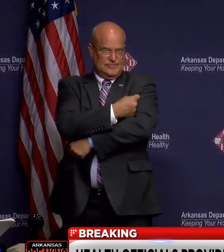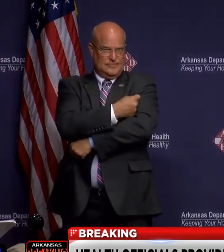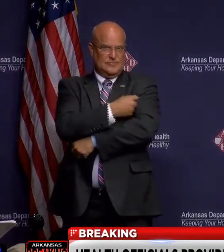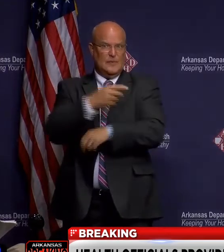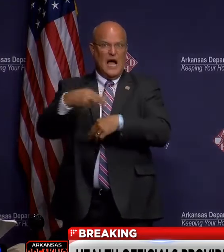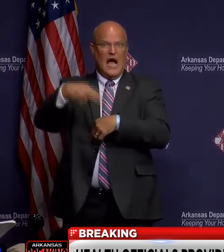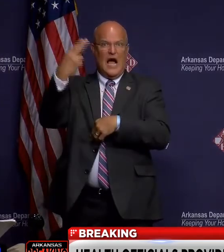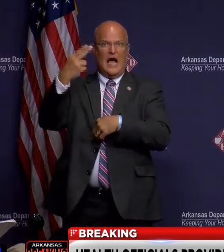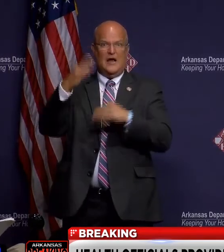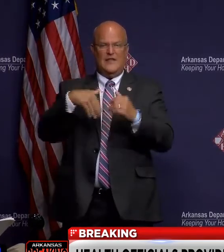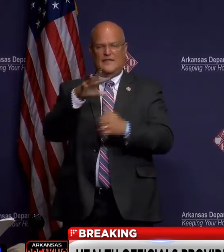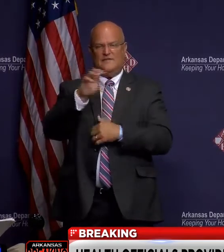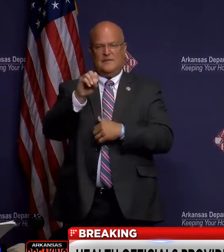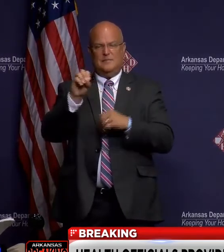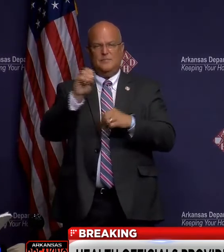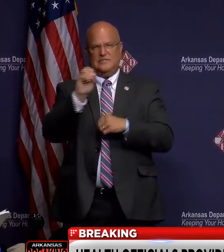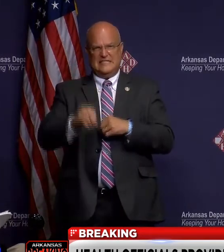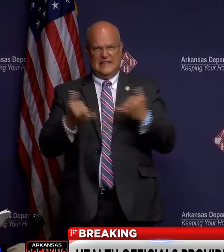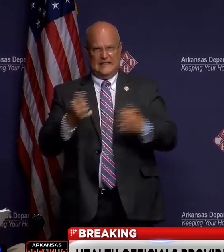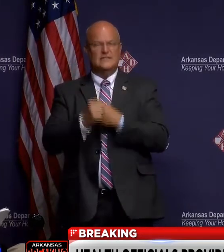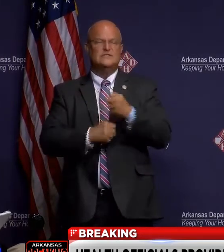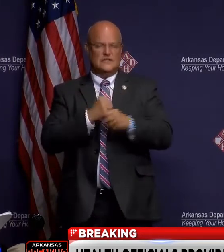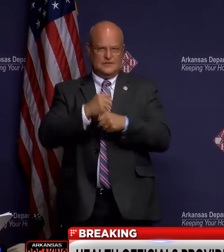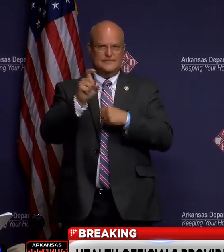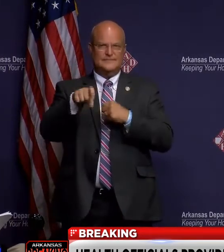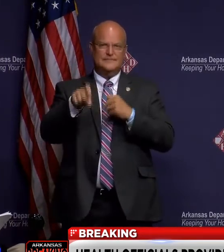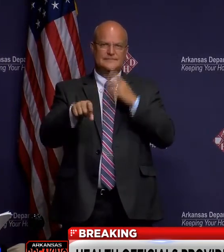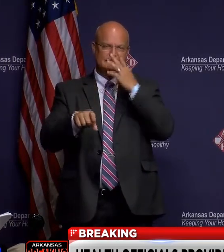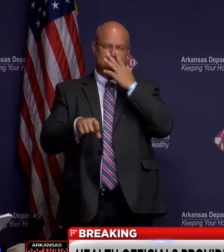much higher than 50% this year.